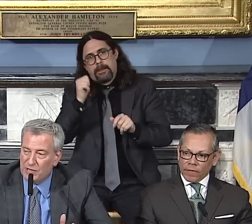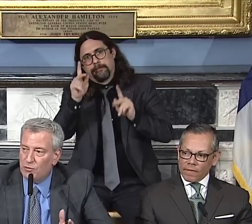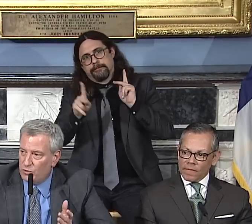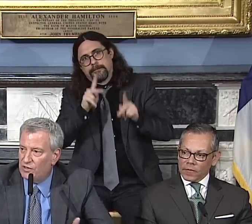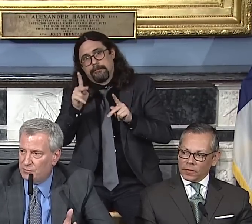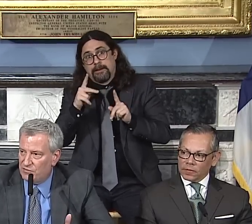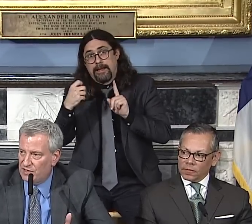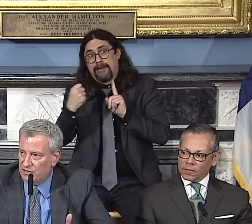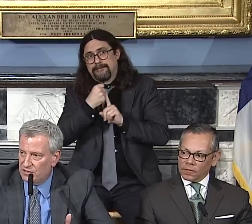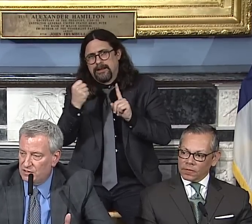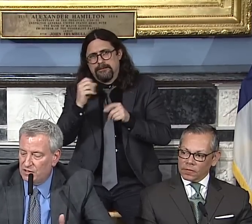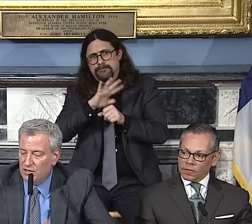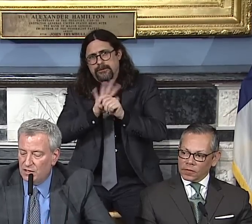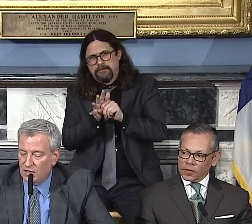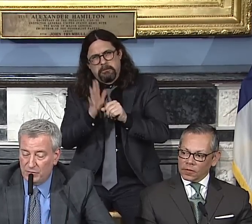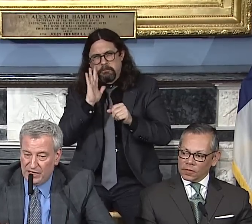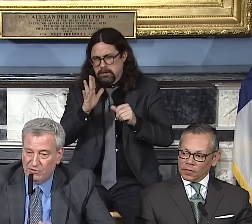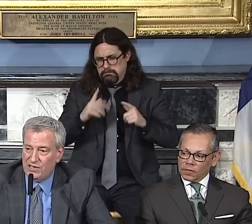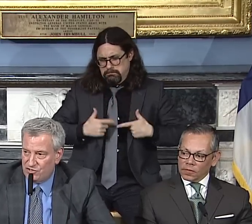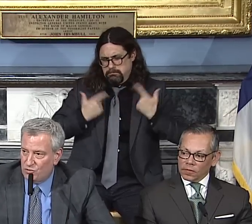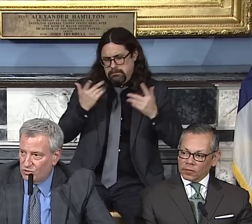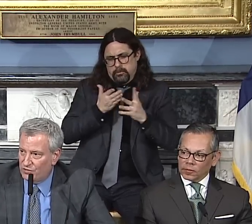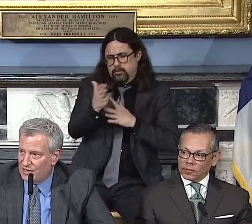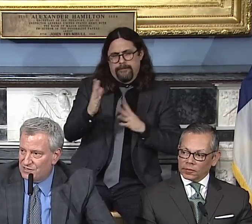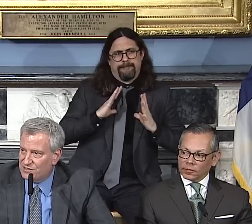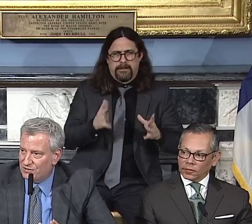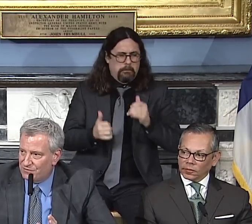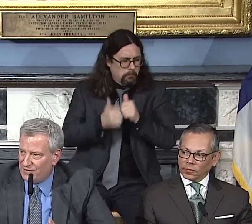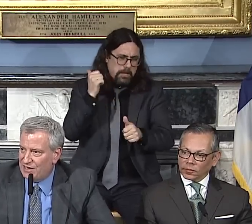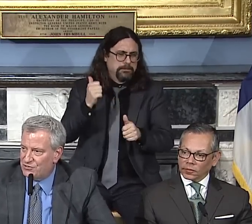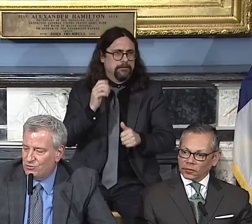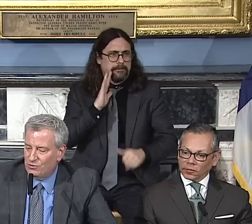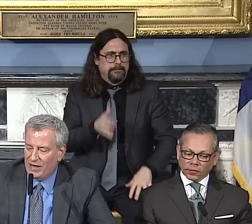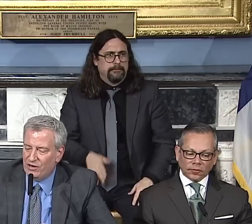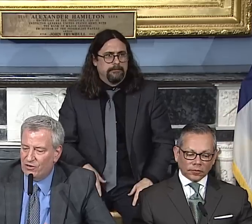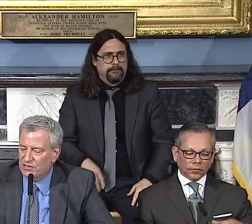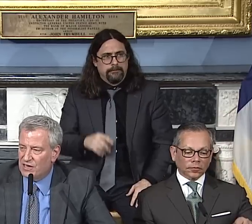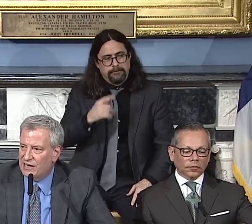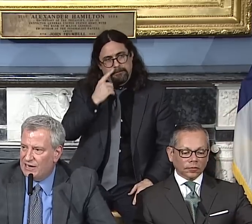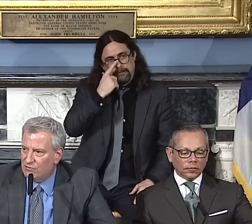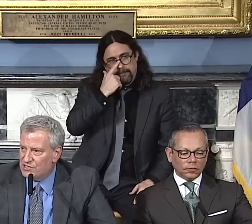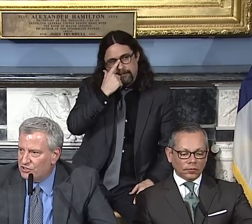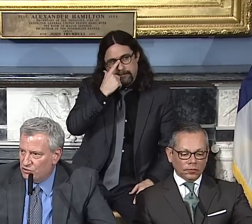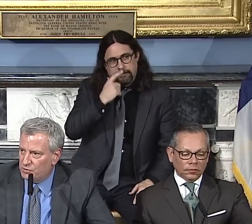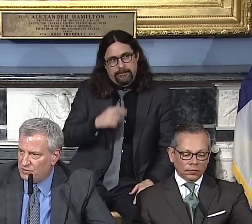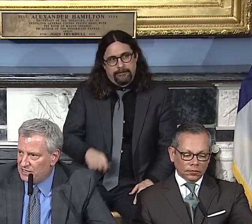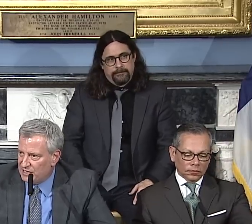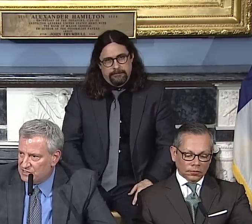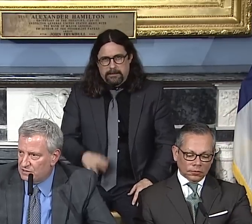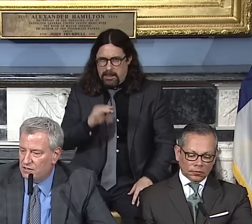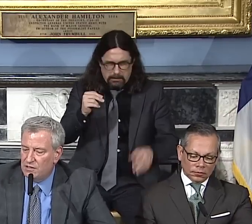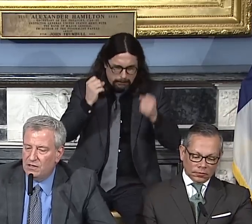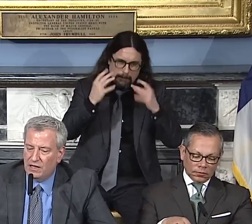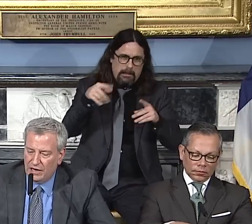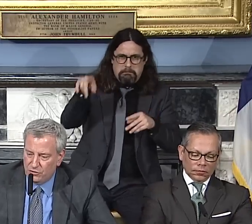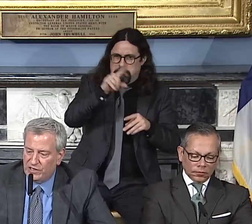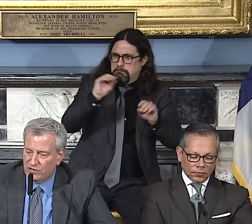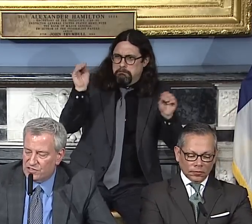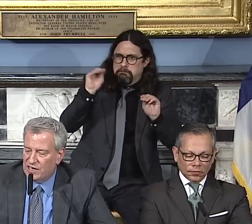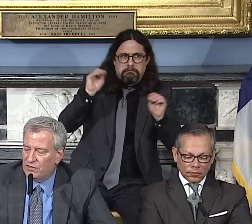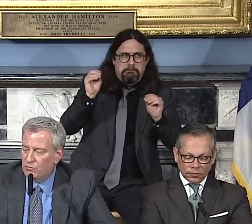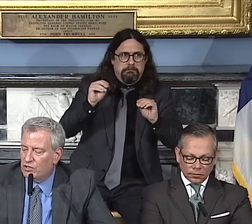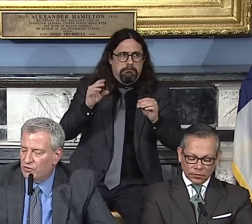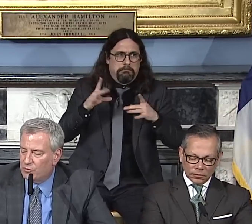a whole lot of people will not be affected. I mean, every nation in the world, that is still a factual matter. Not every single human being gets it. And